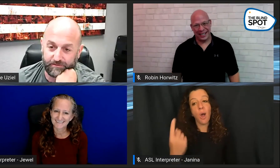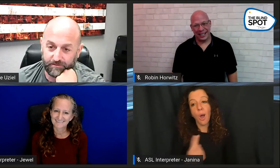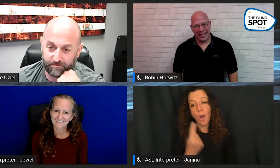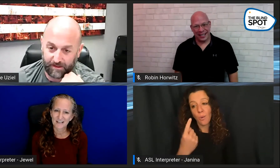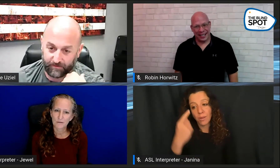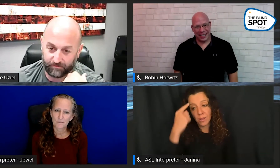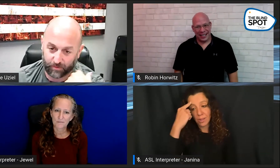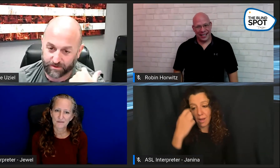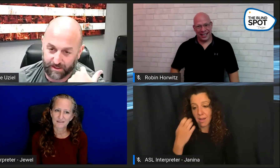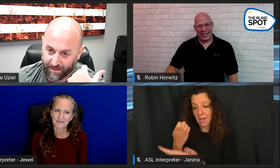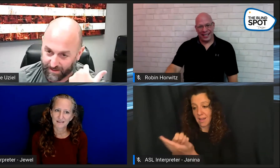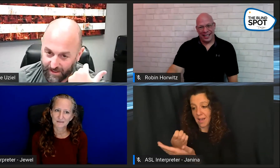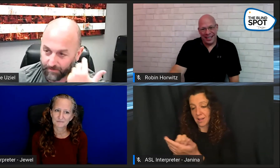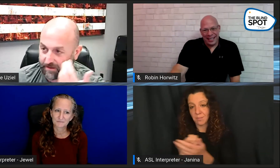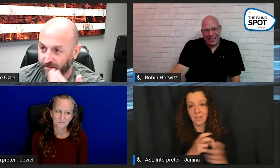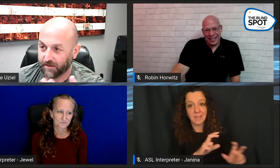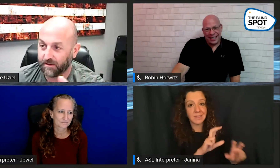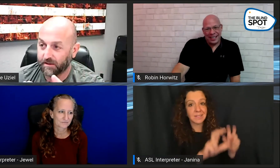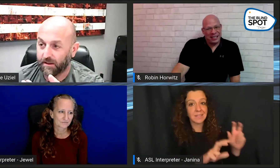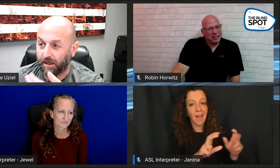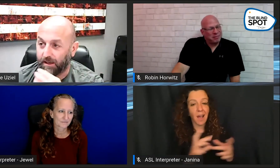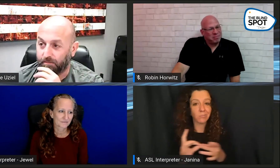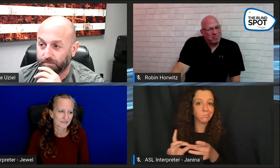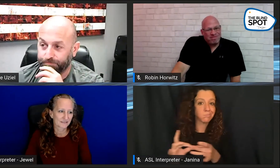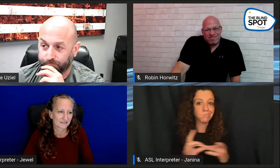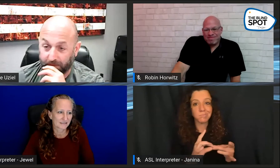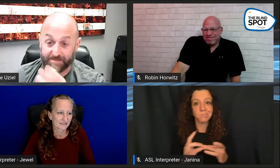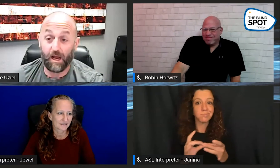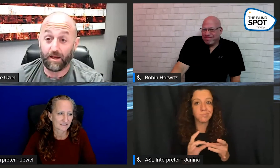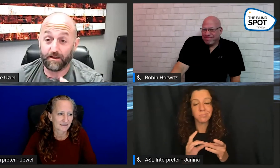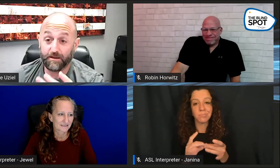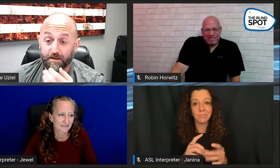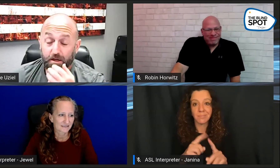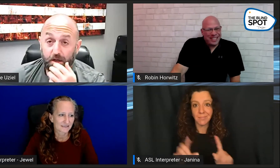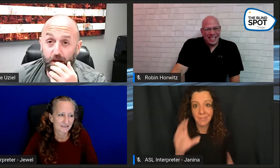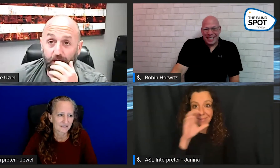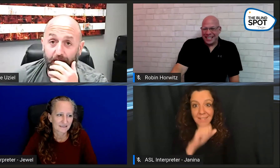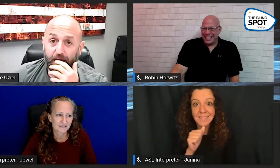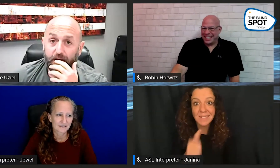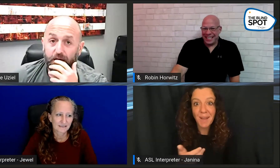and stocks kind of work hand in hand, but guess not.